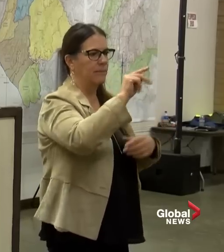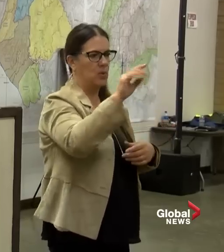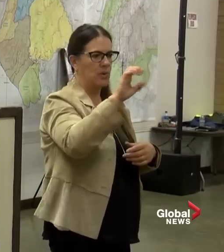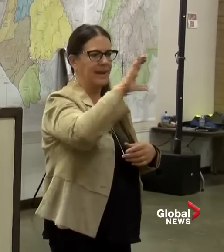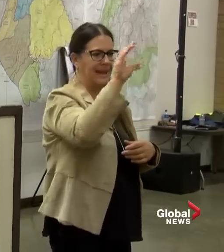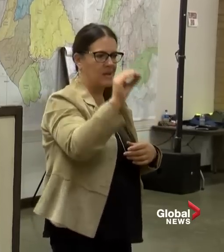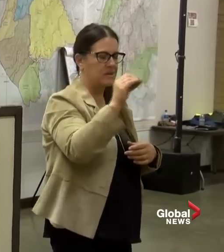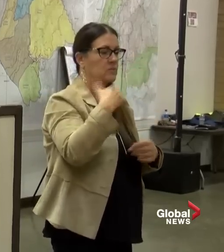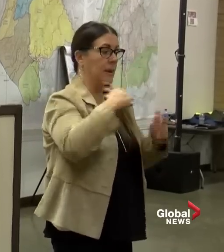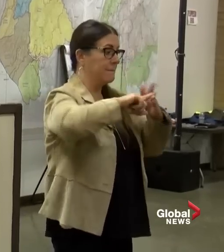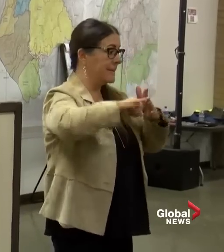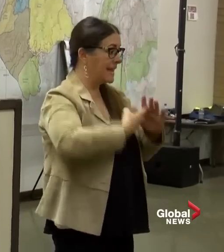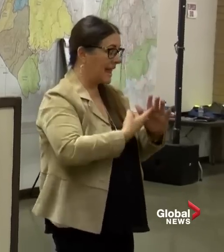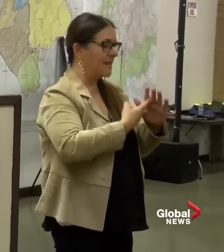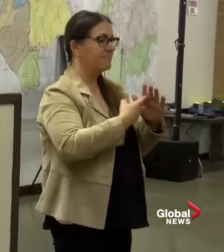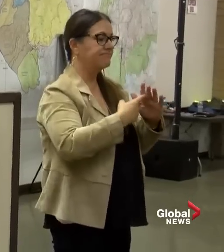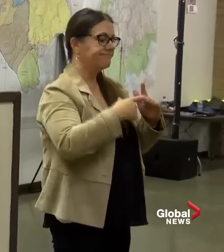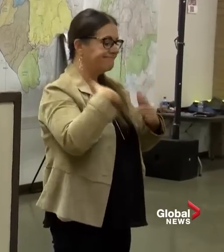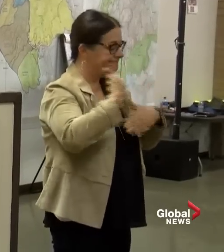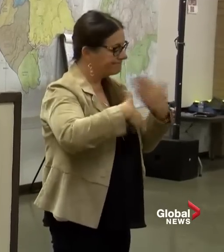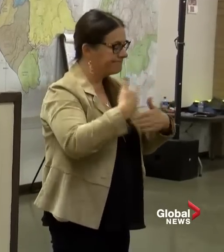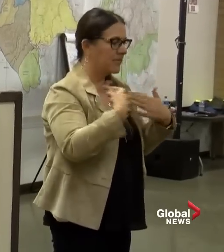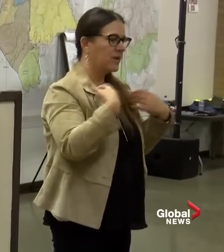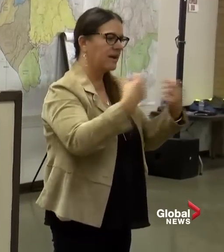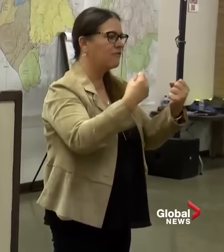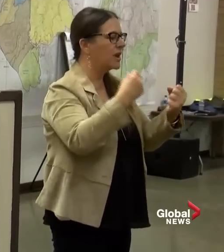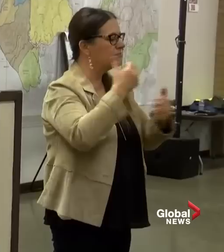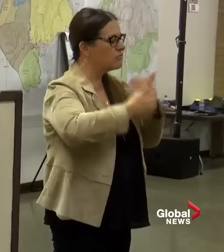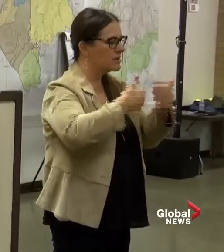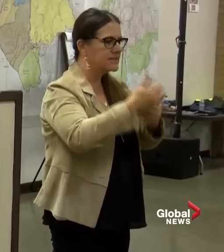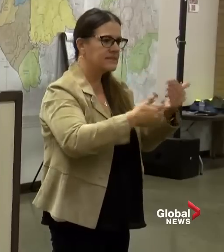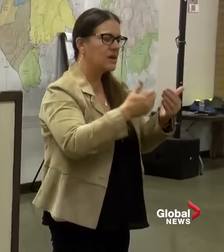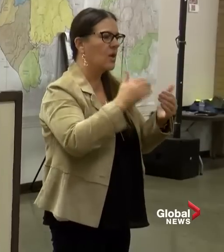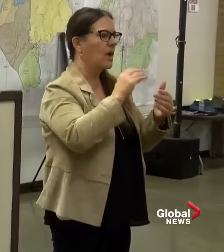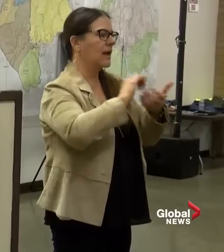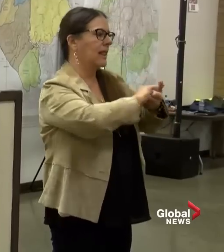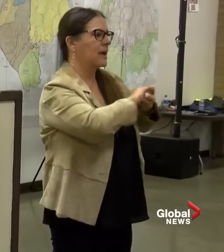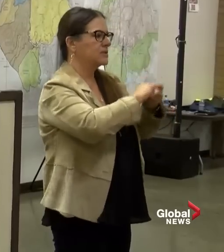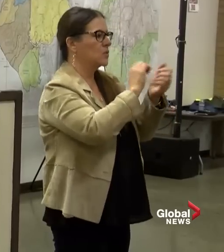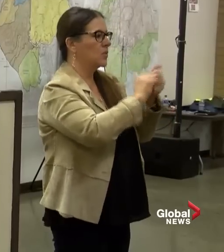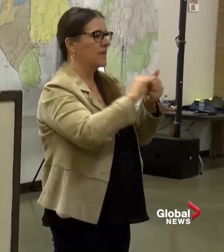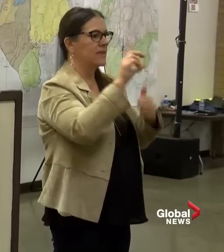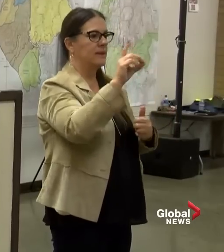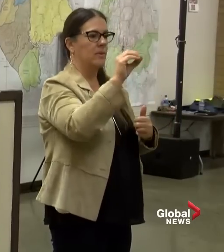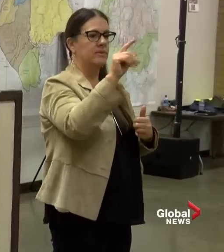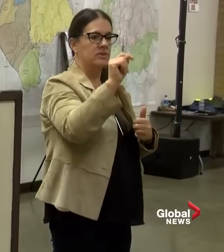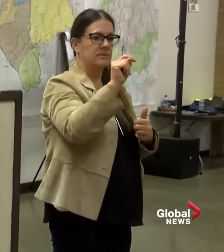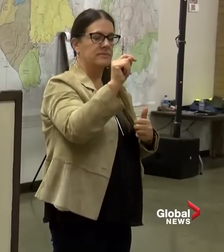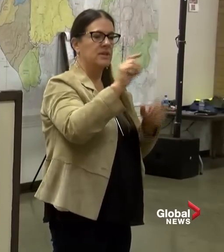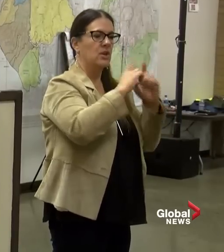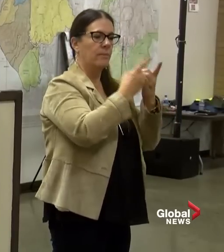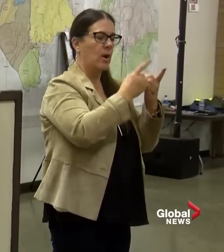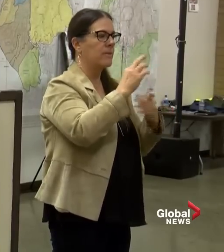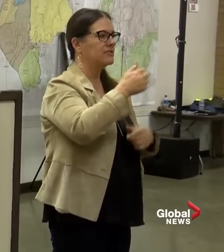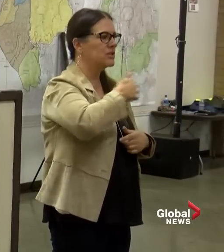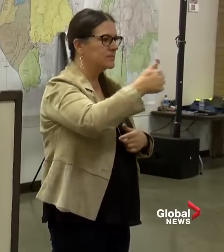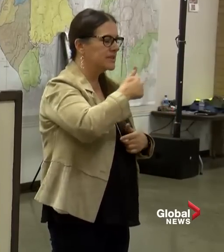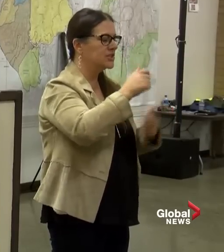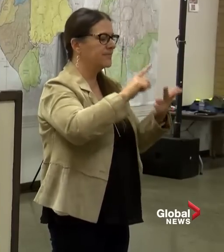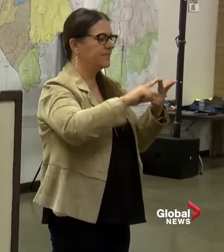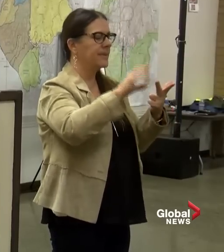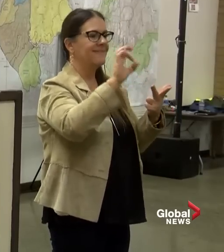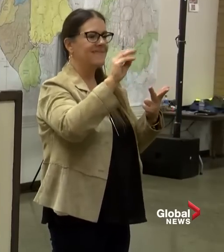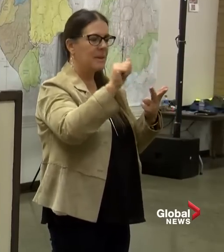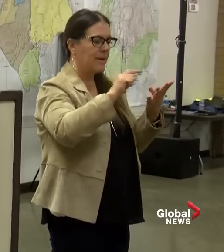the recovery process, Butte County, in collaboration with the National Transportation Safety Board, FEMA, Cal OES,